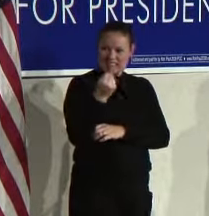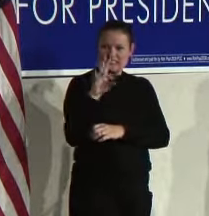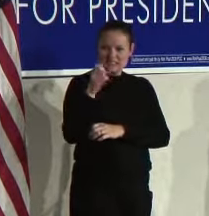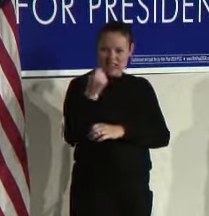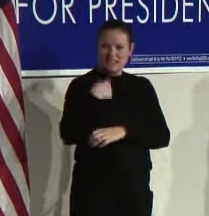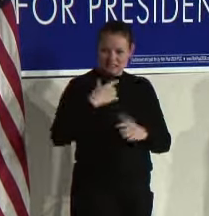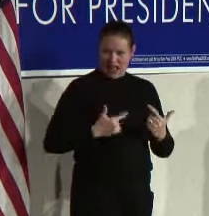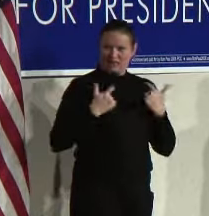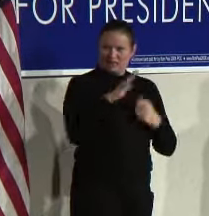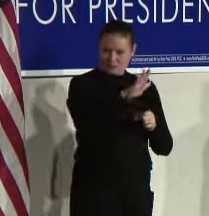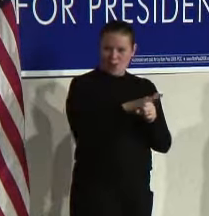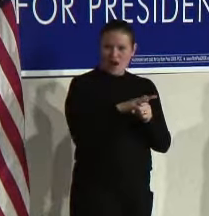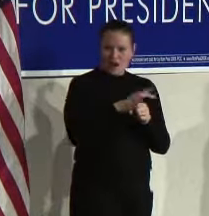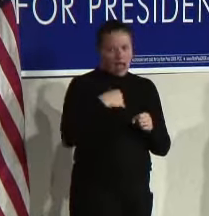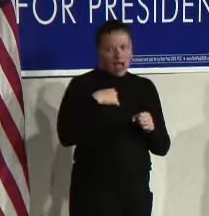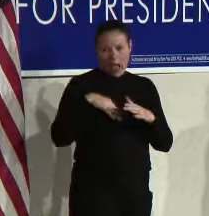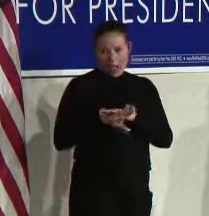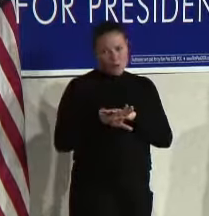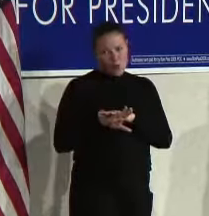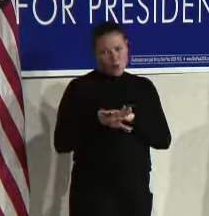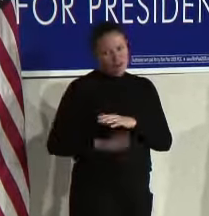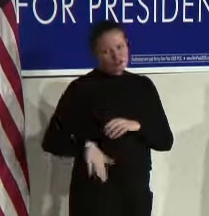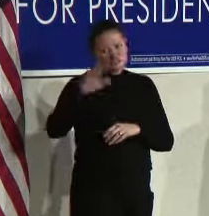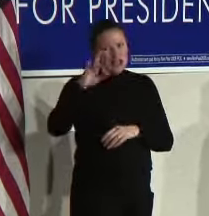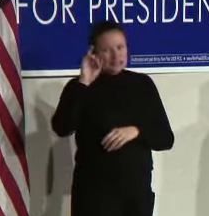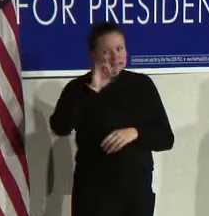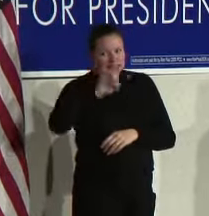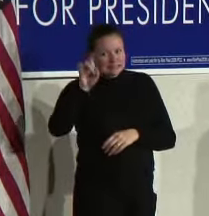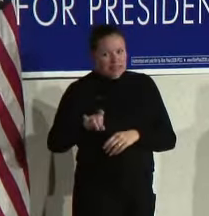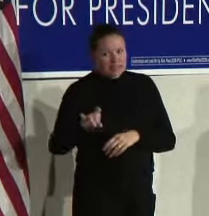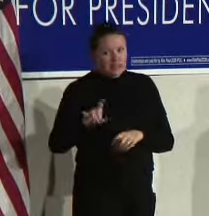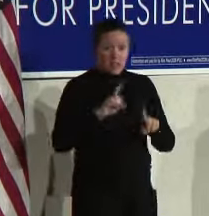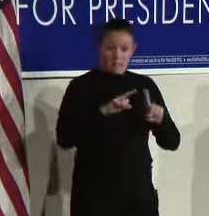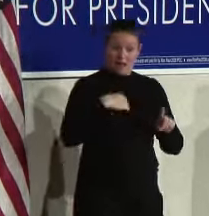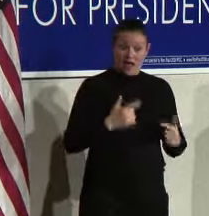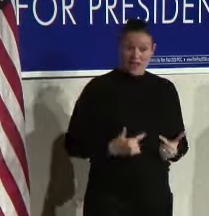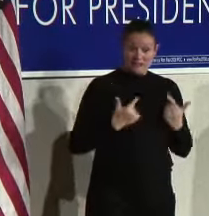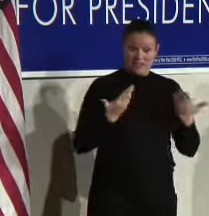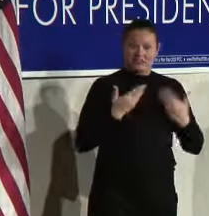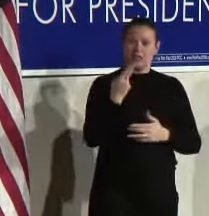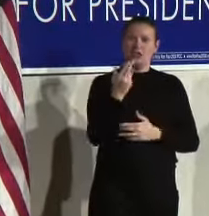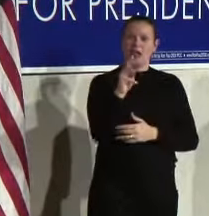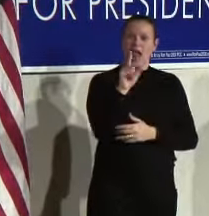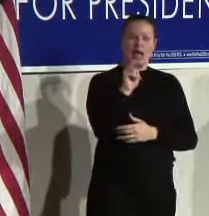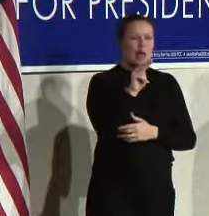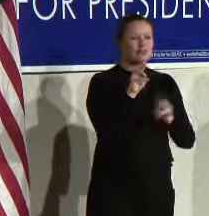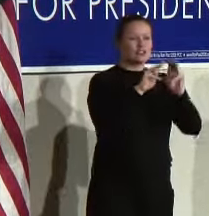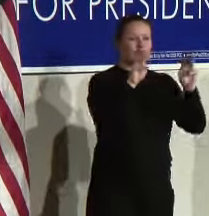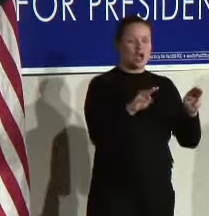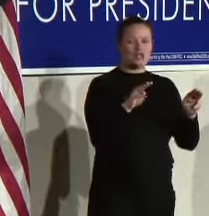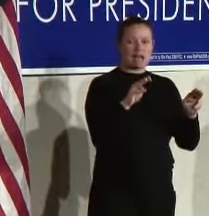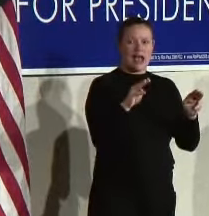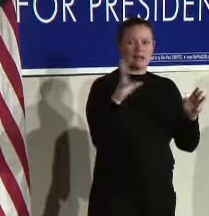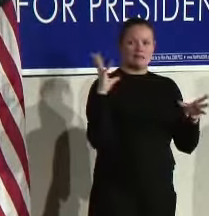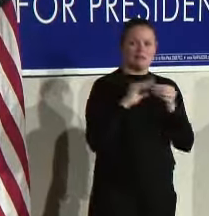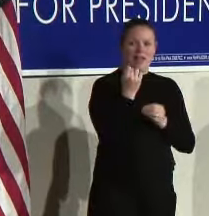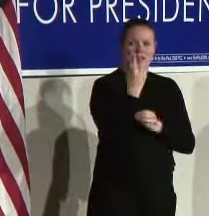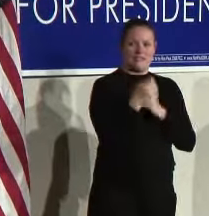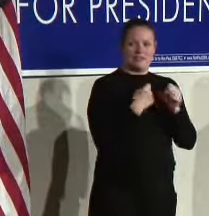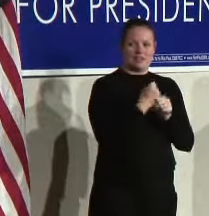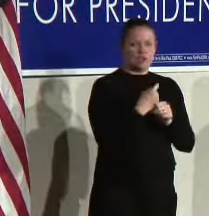And I'm born and bred in Texas, but I can tell you one thing. I've lived in Hamilton, Montana for the last 11 years. I've